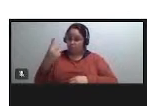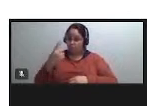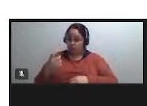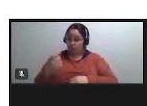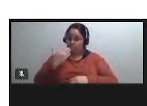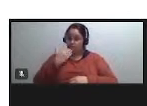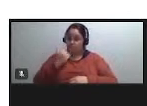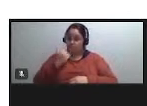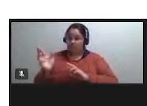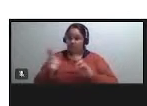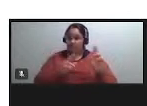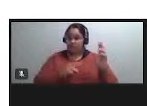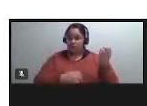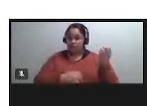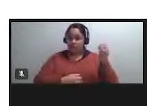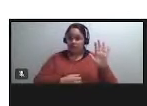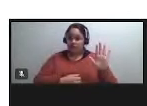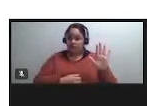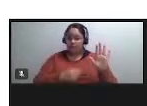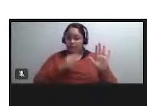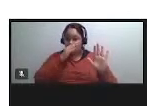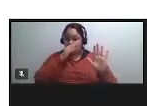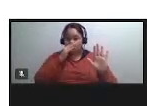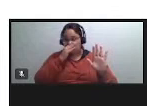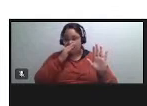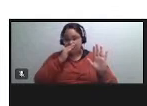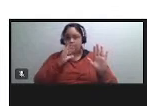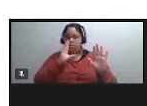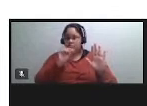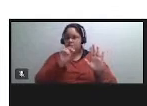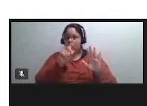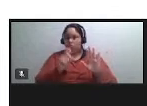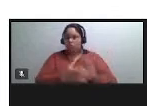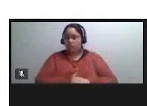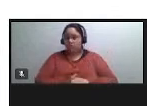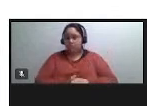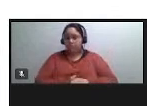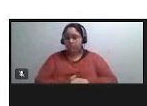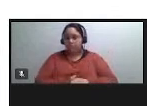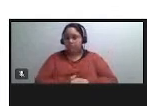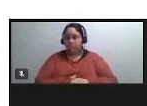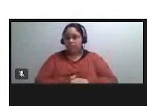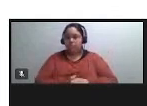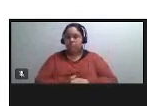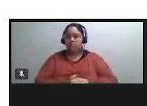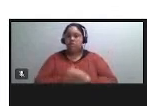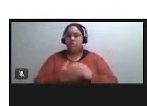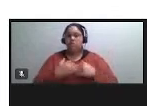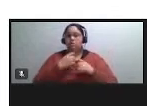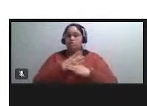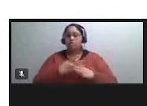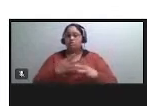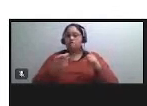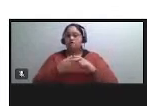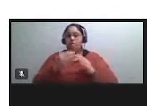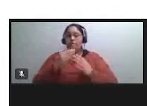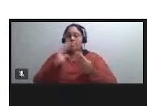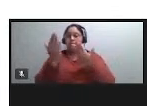Please refer to the slide and pose your questions. All right. I'll start from the back,